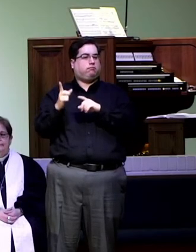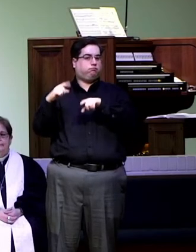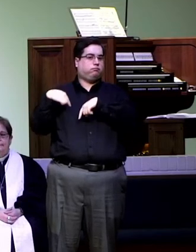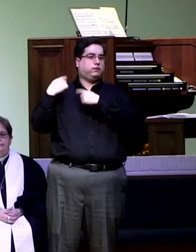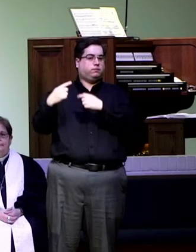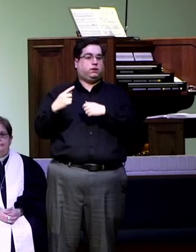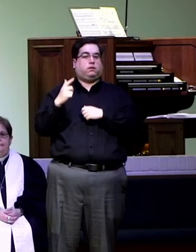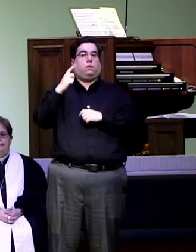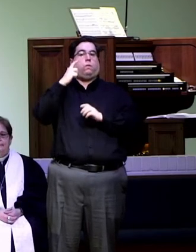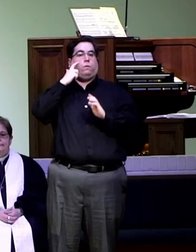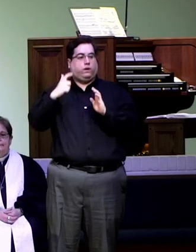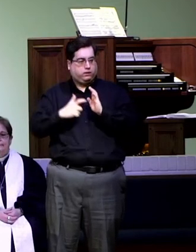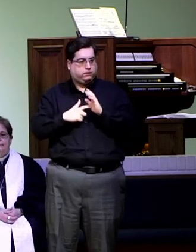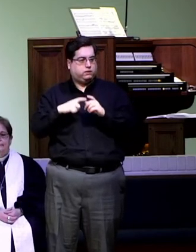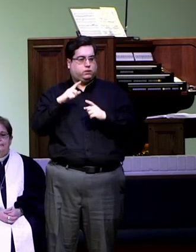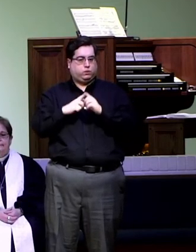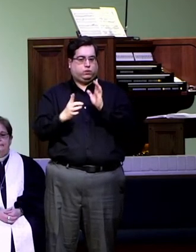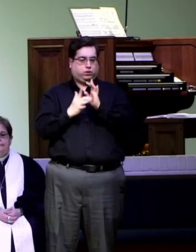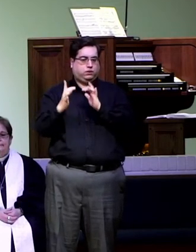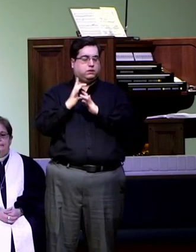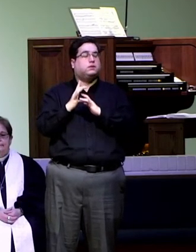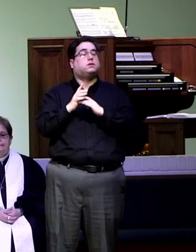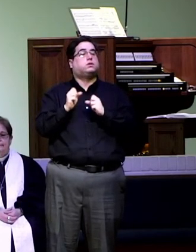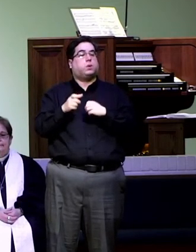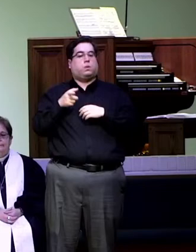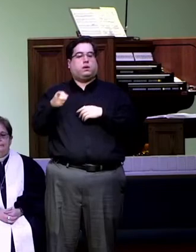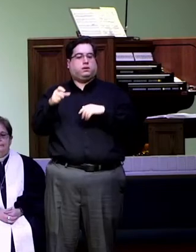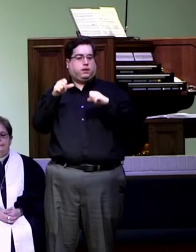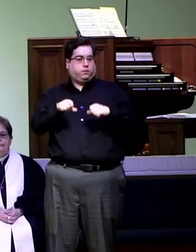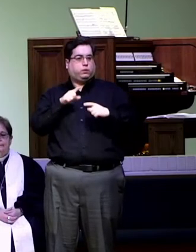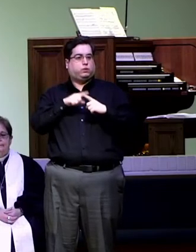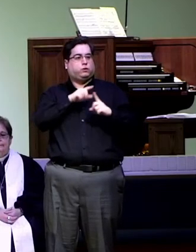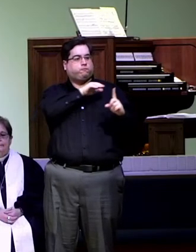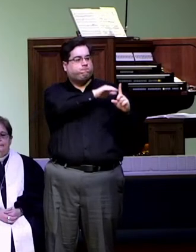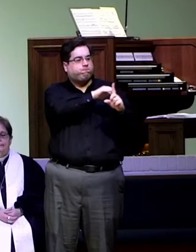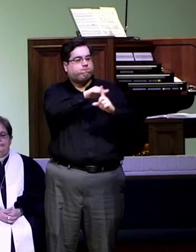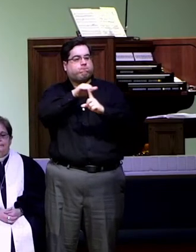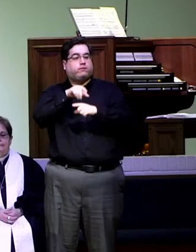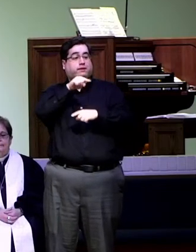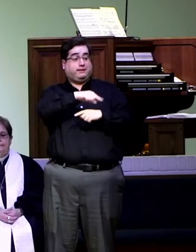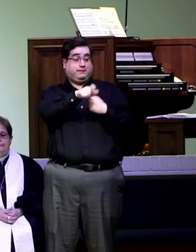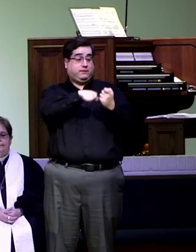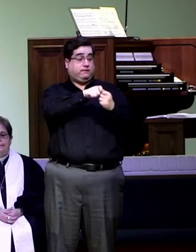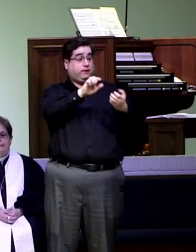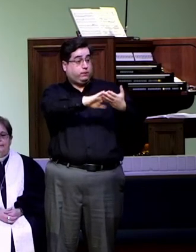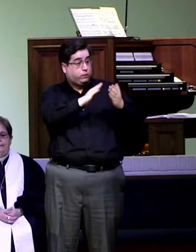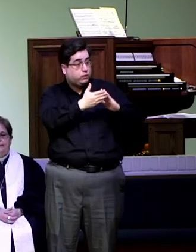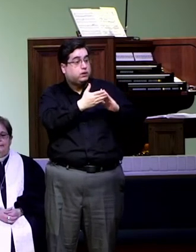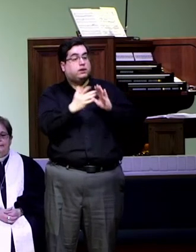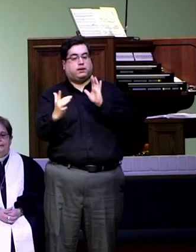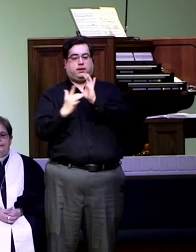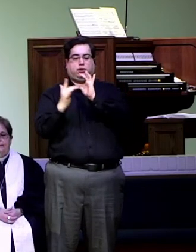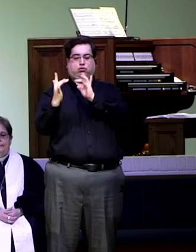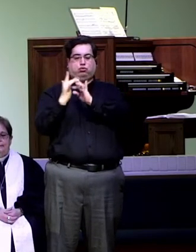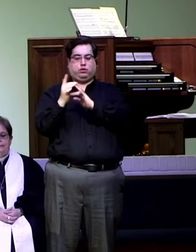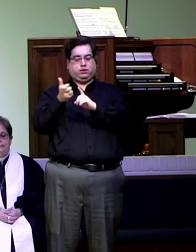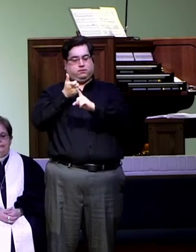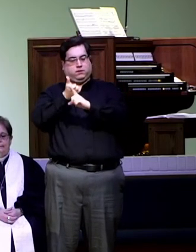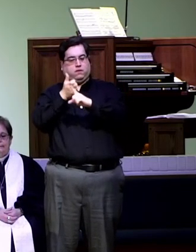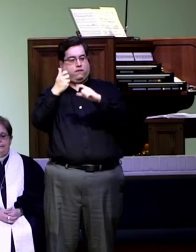firsthand witness. And so he's able to remind this community that Jesus